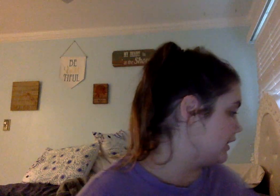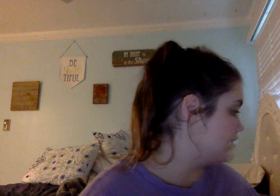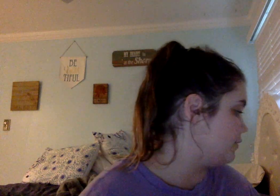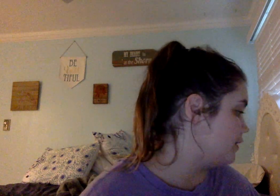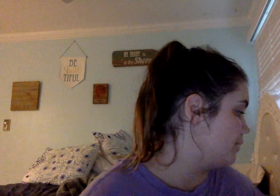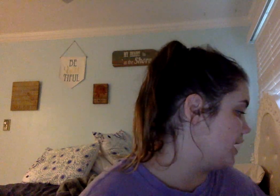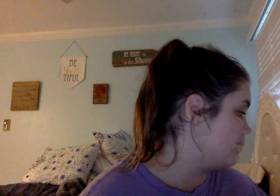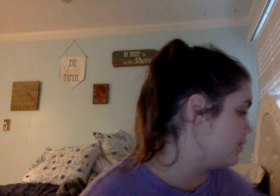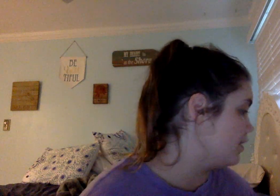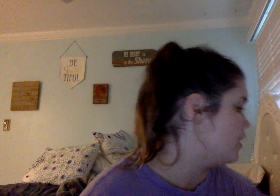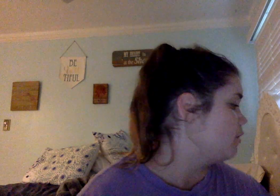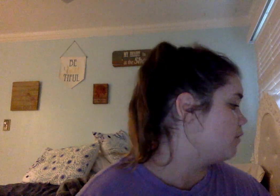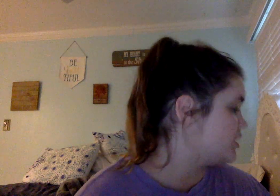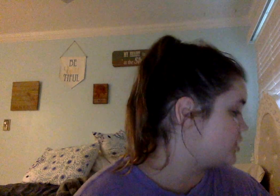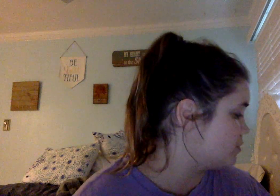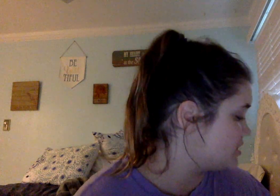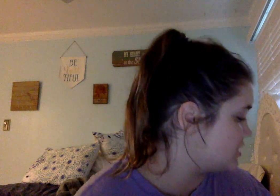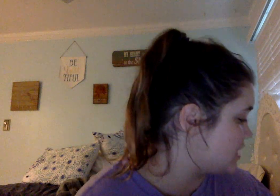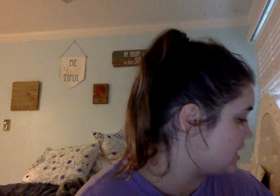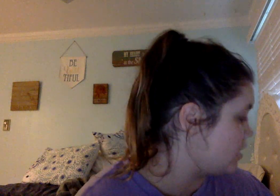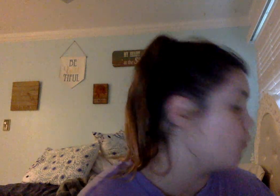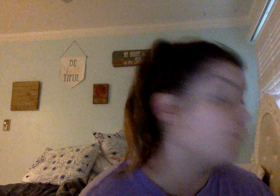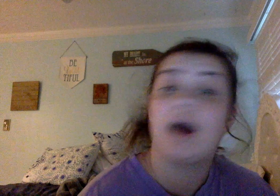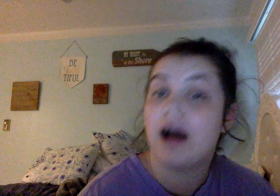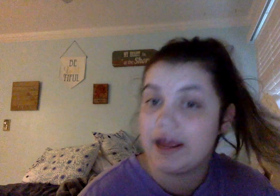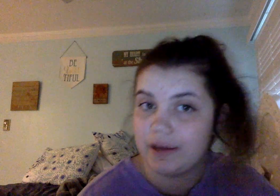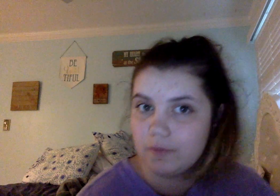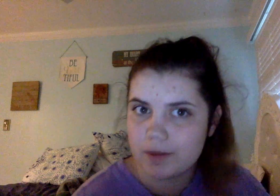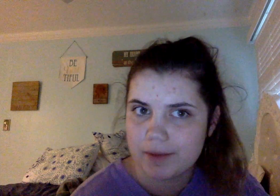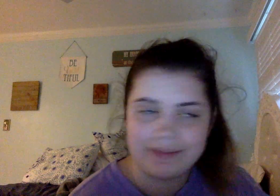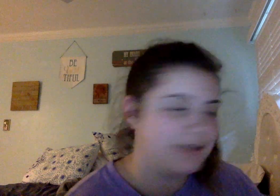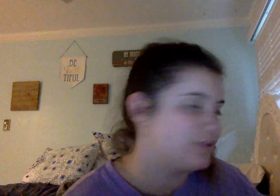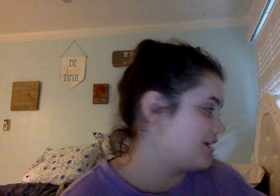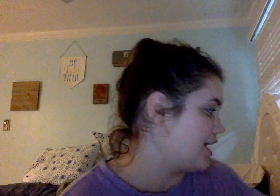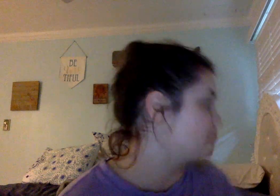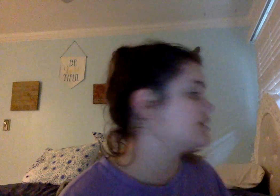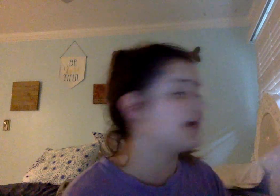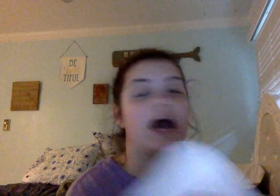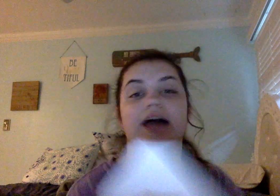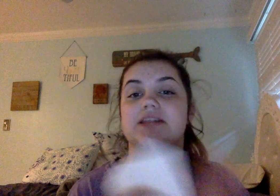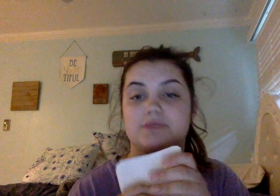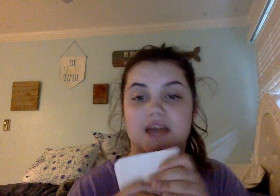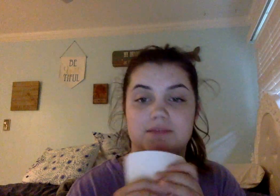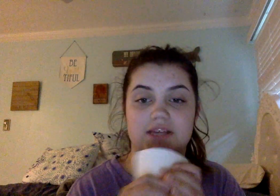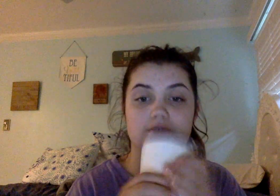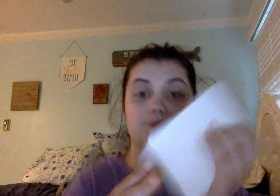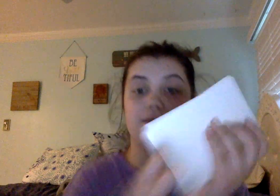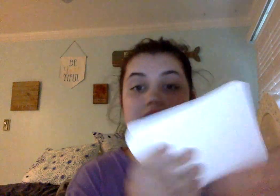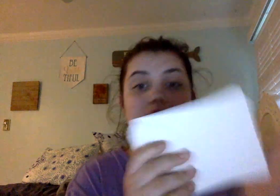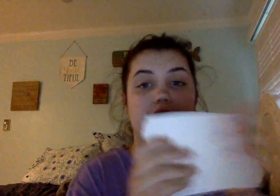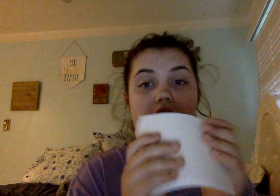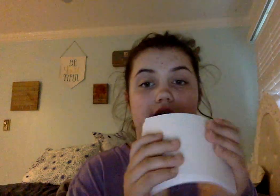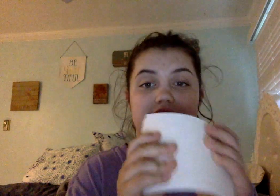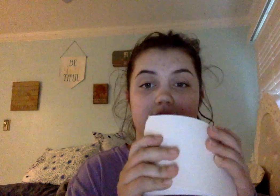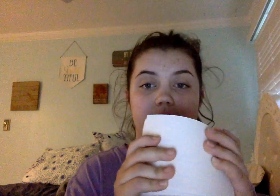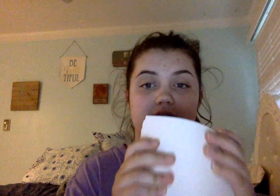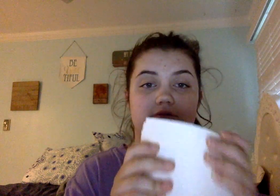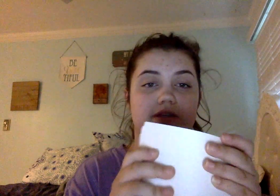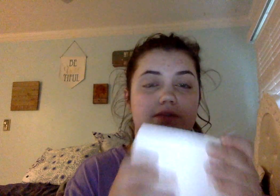to do it on paper, which you will see why in one of my later tips. Sometimes I use the big note cards, sometimes I use the small